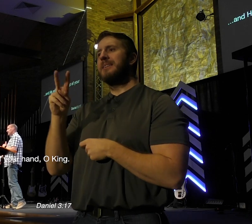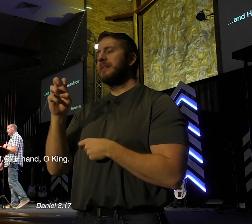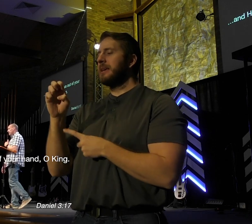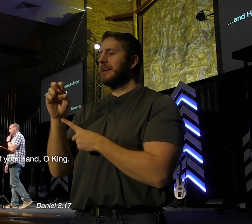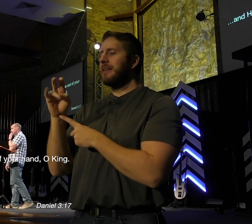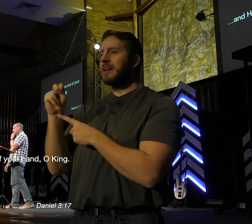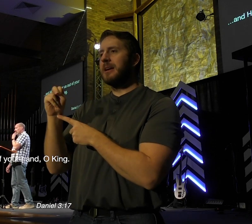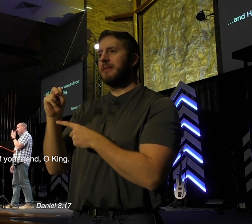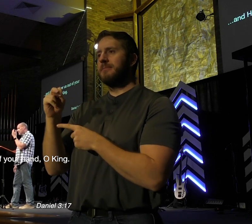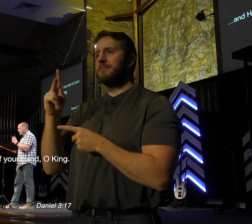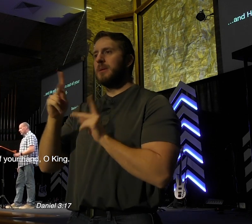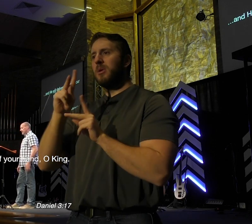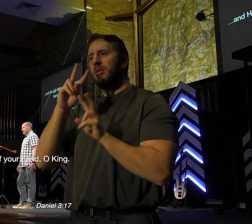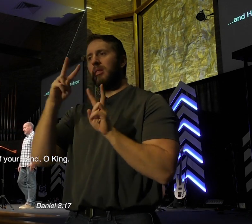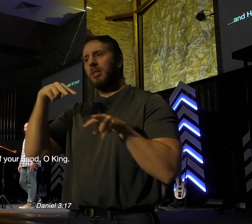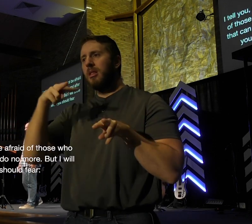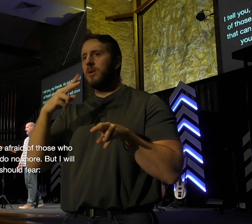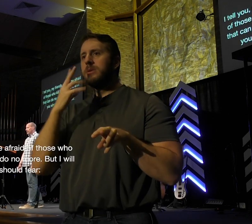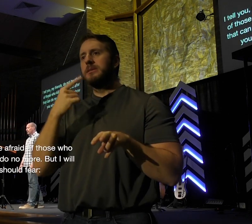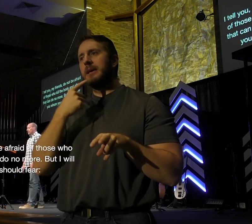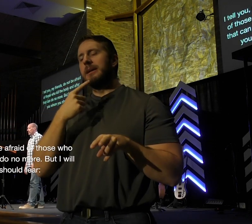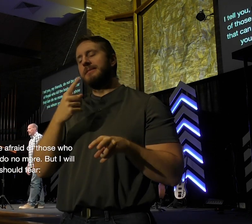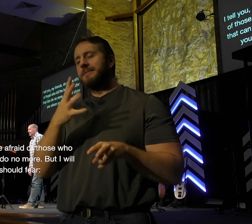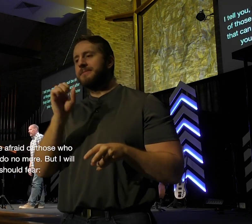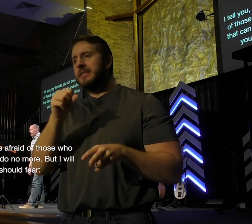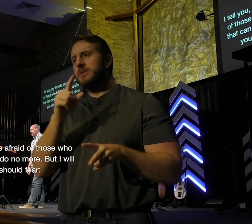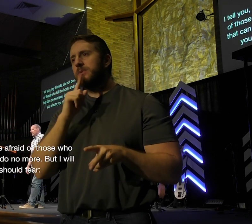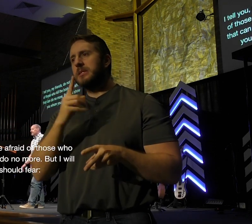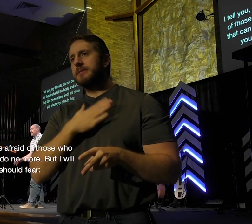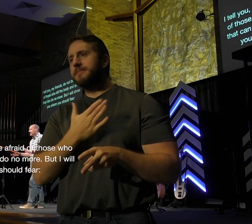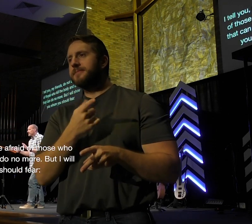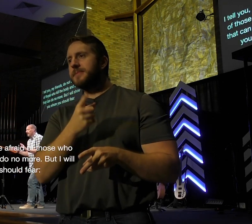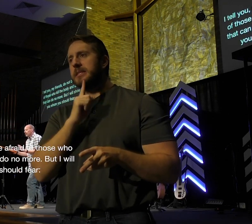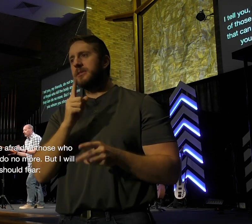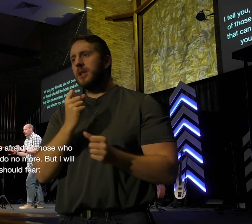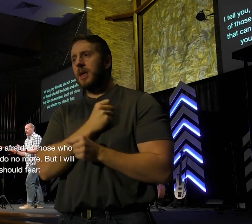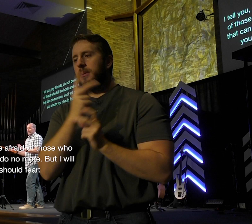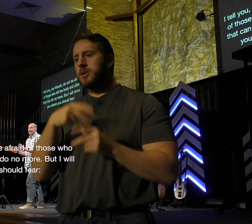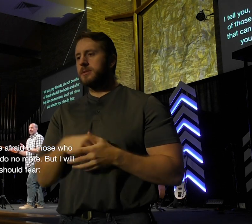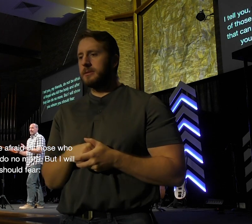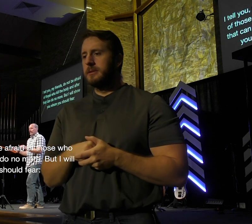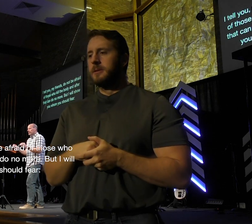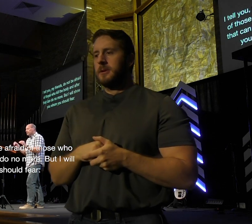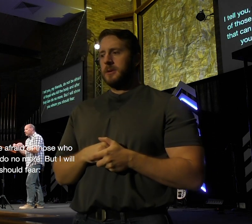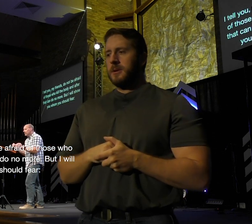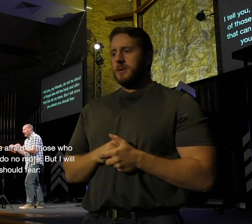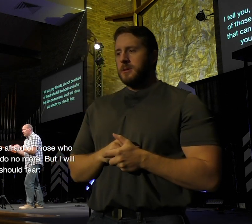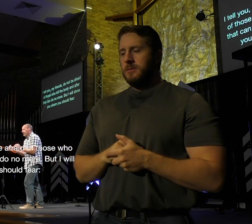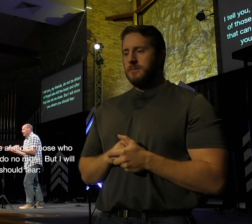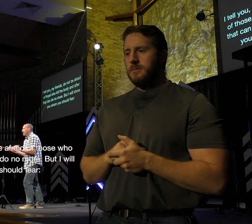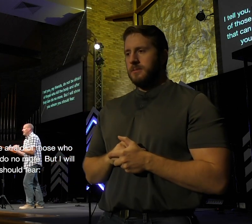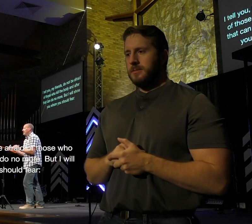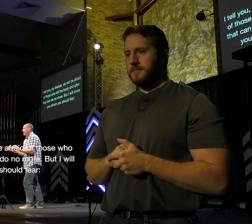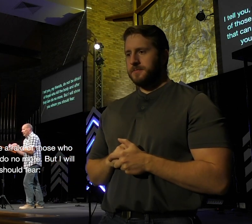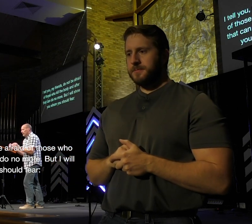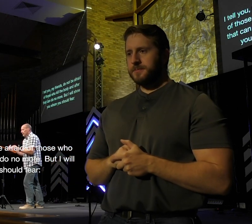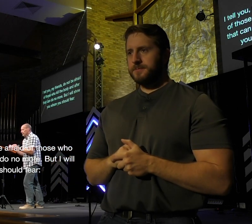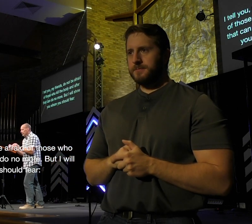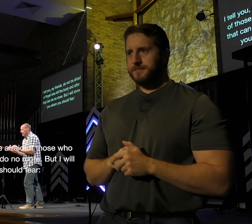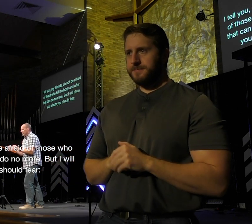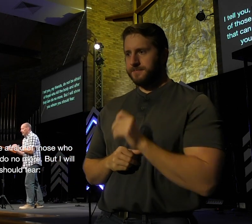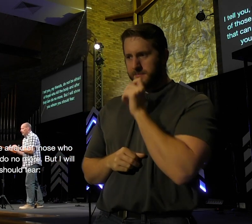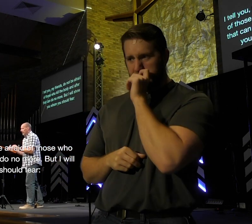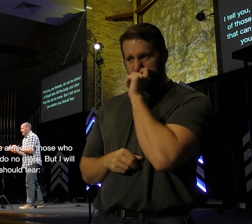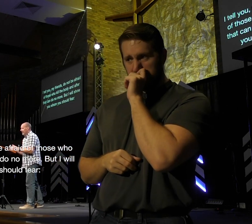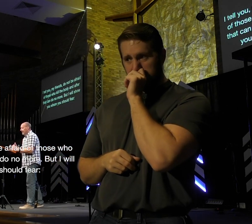he was a loving person. This is what he said in Luke 12. He said, I tell you, my friends, do not be afraid of